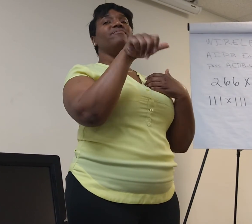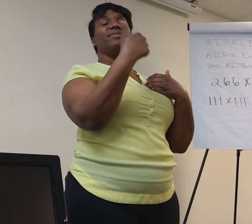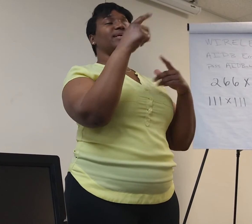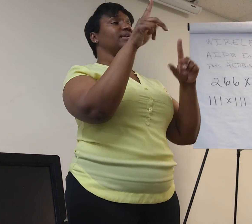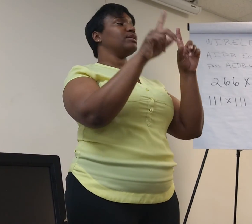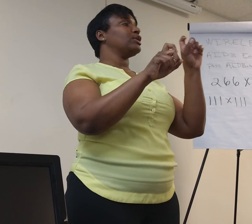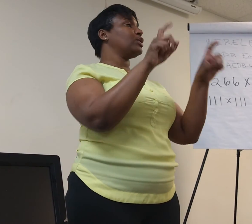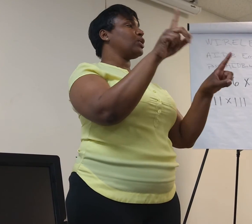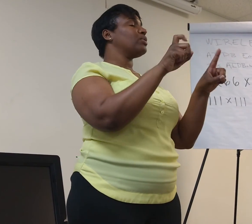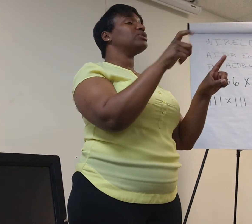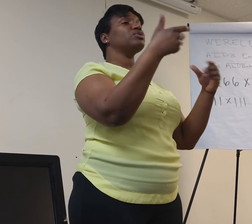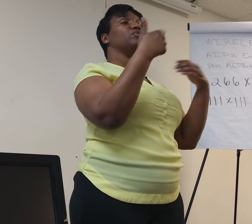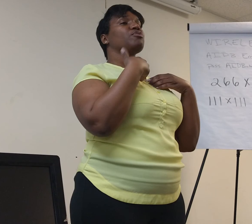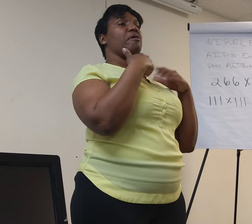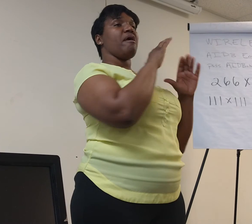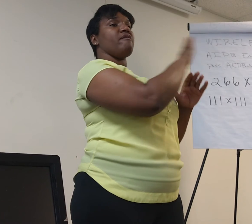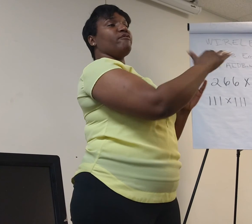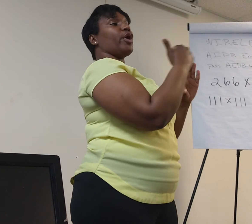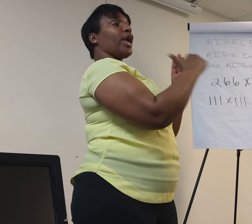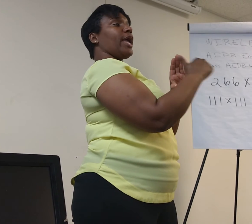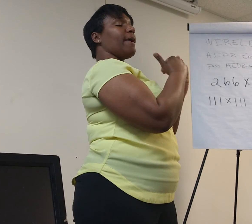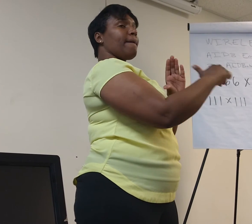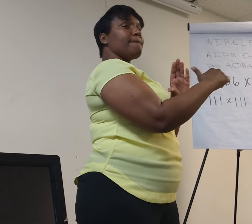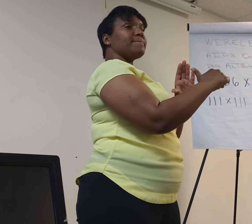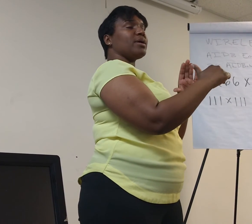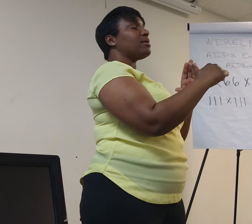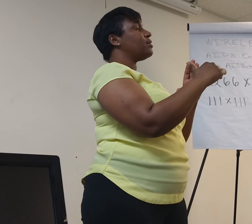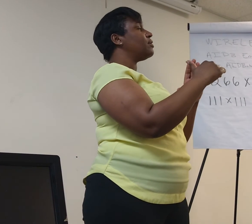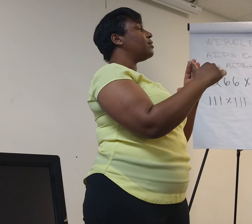one. I'll be glad to answer any questions that you have.